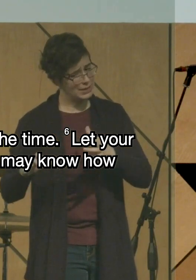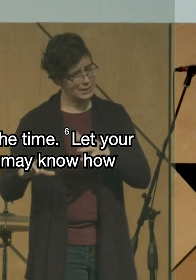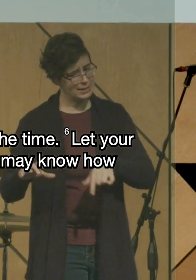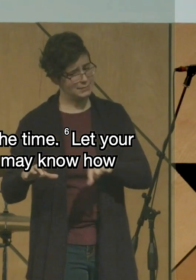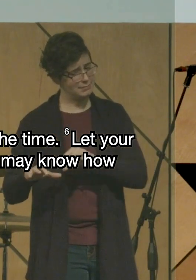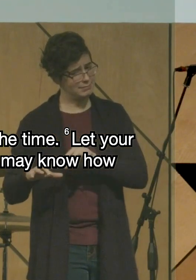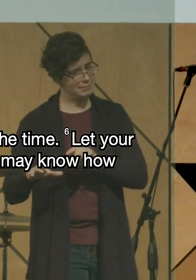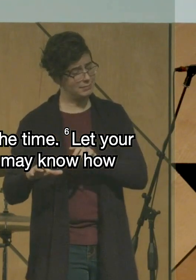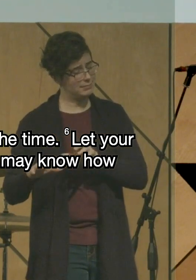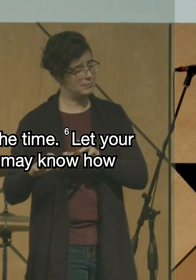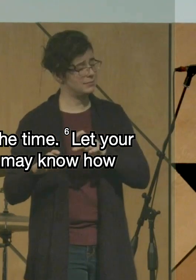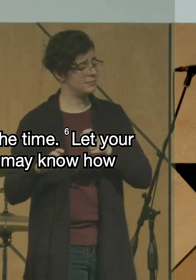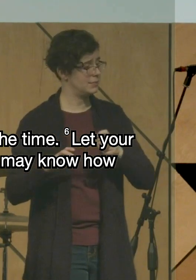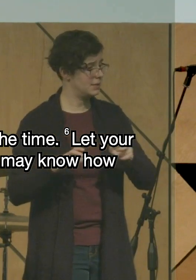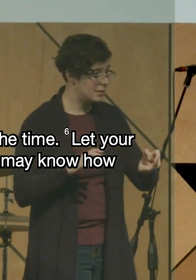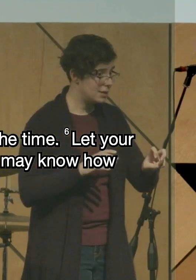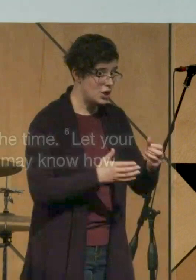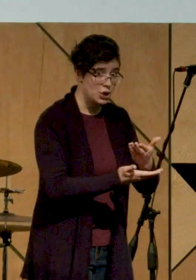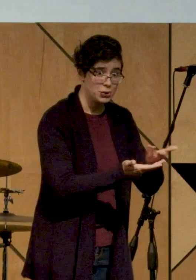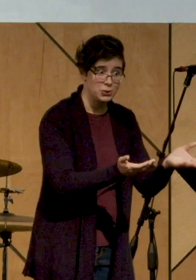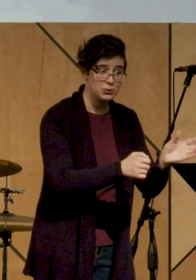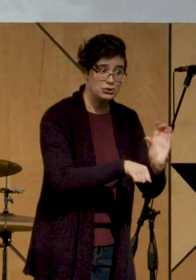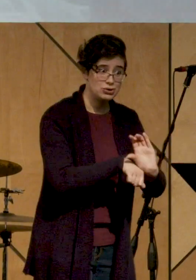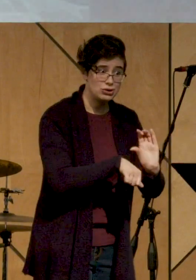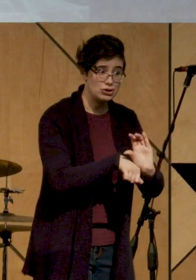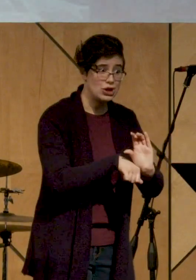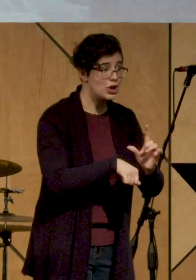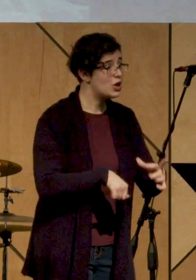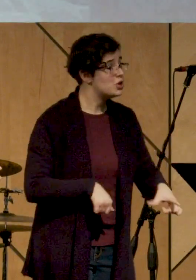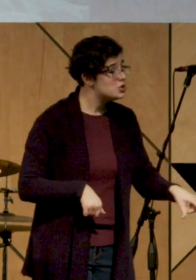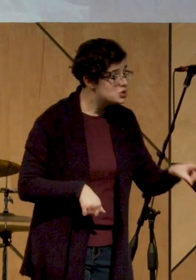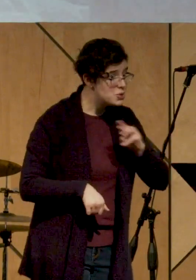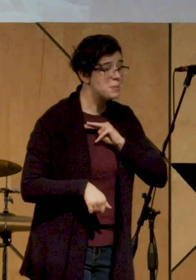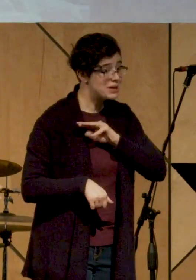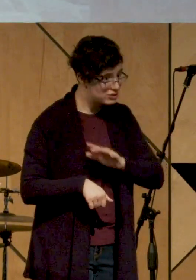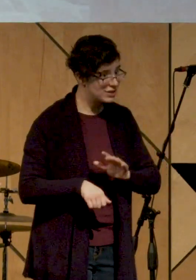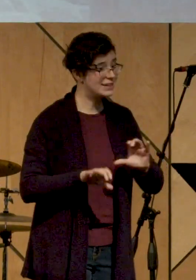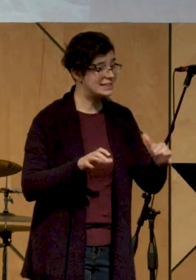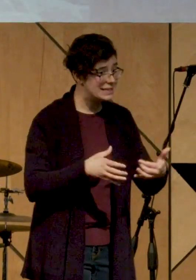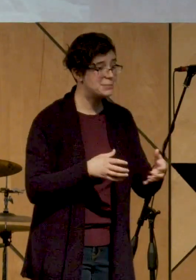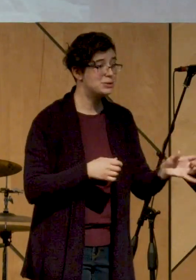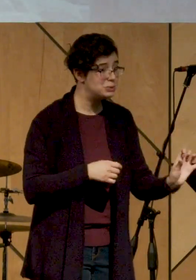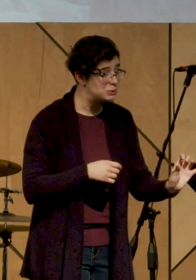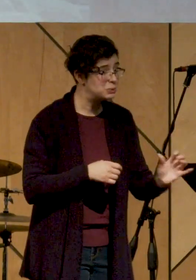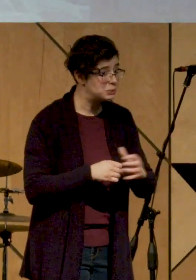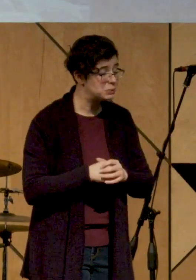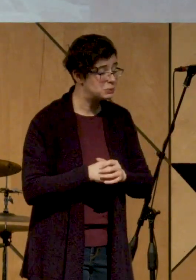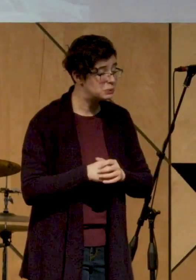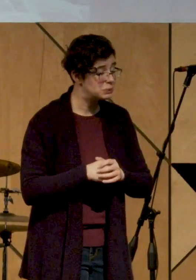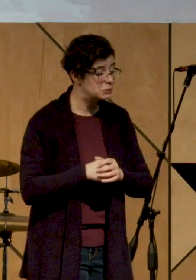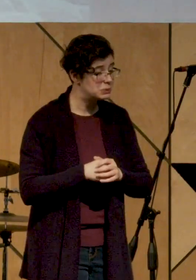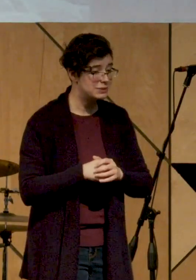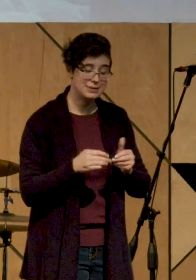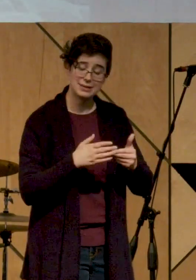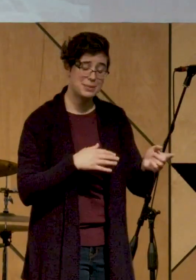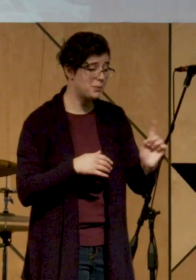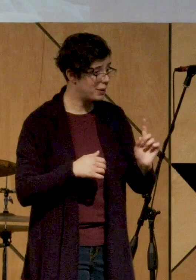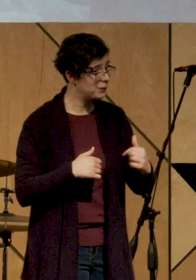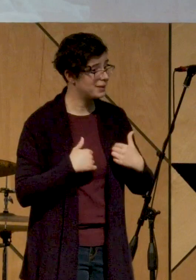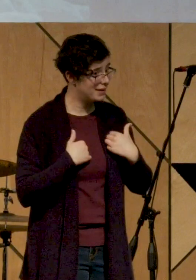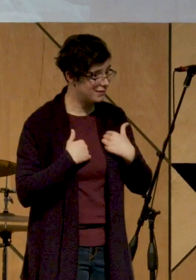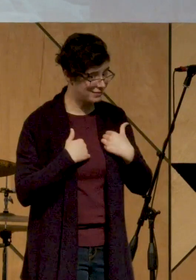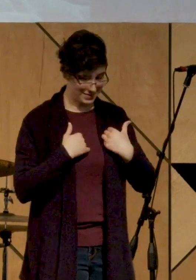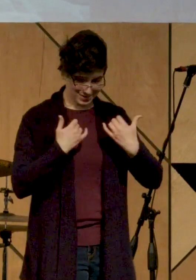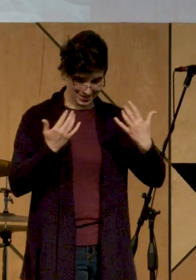he says, and you, church, you are a missionary team too. Right where you are in